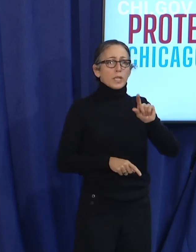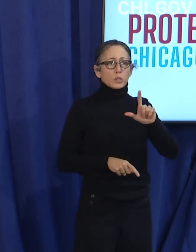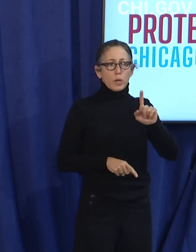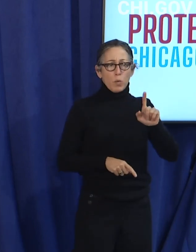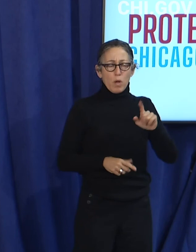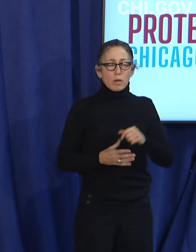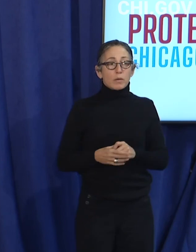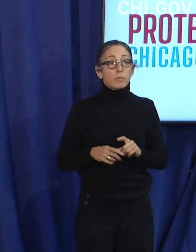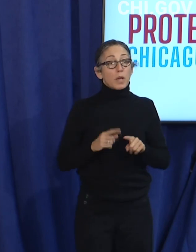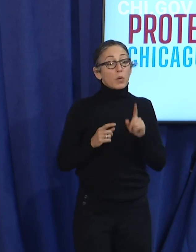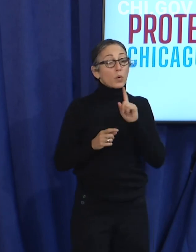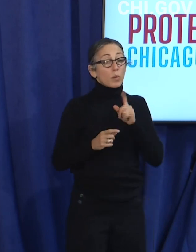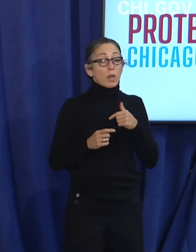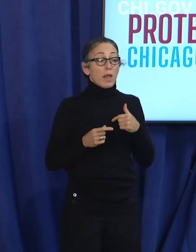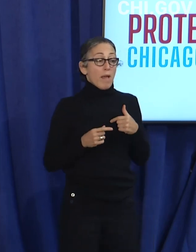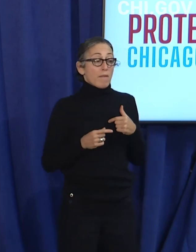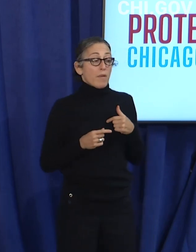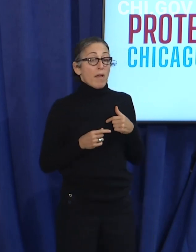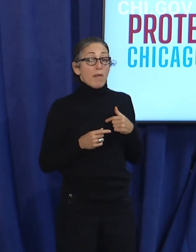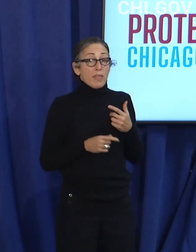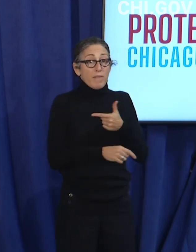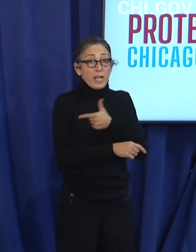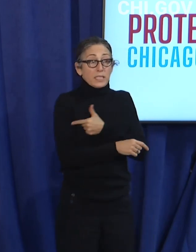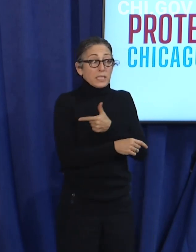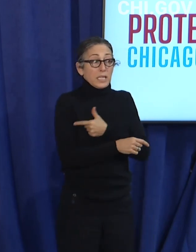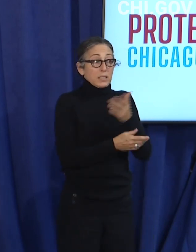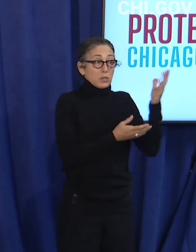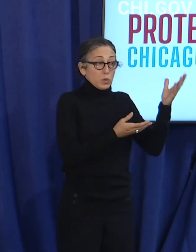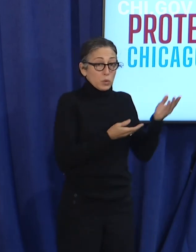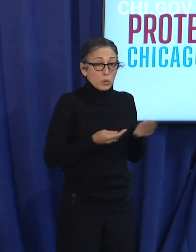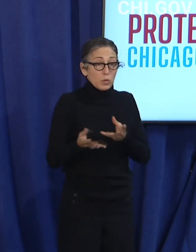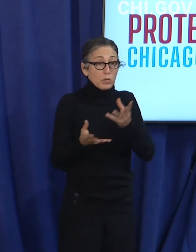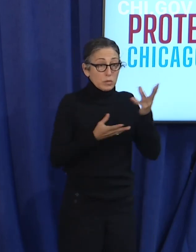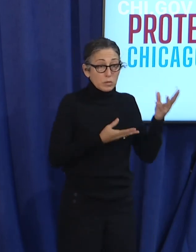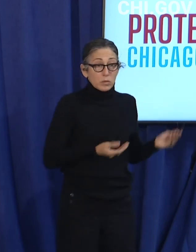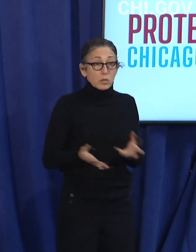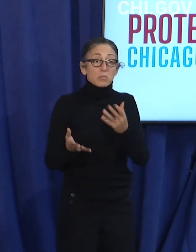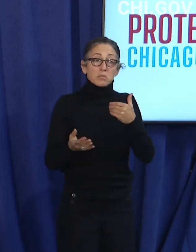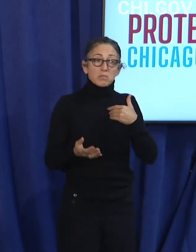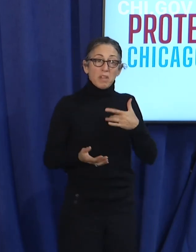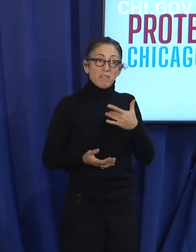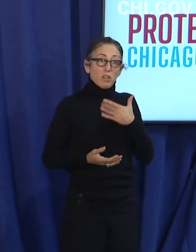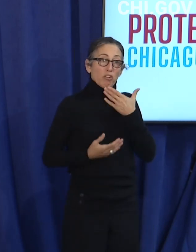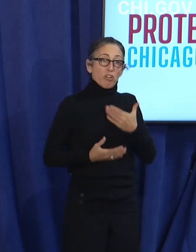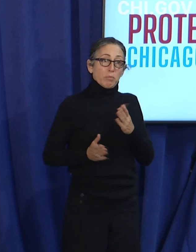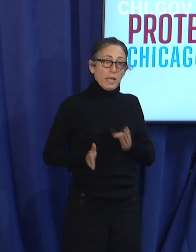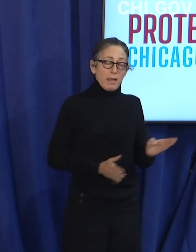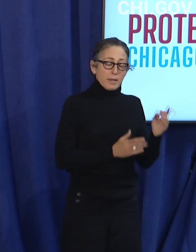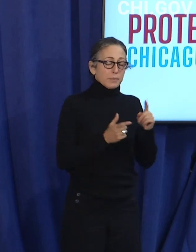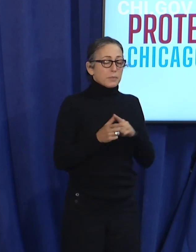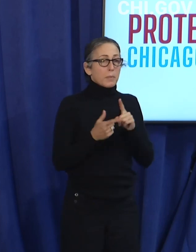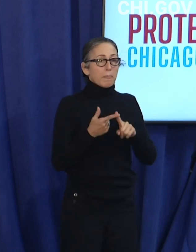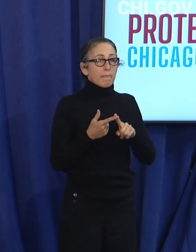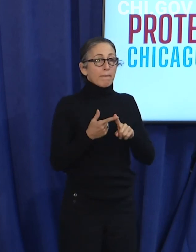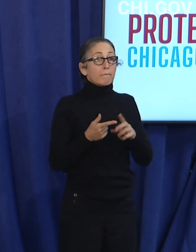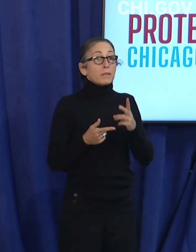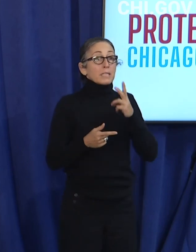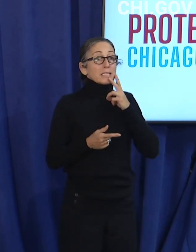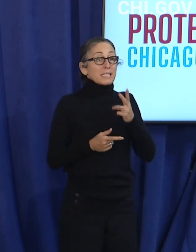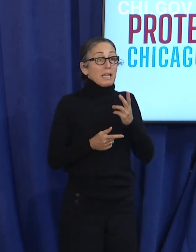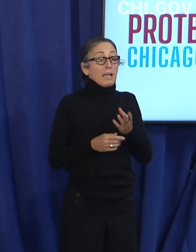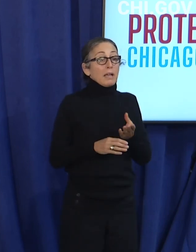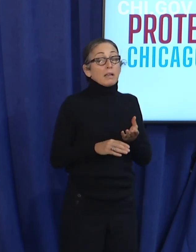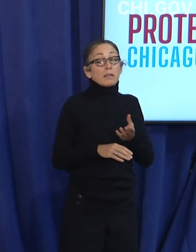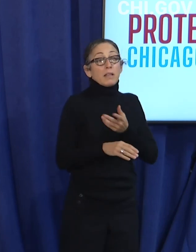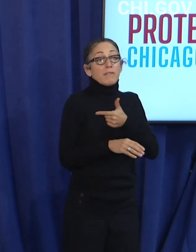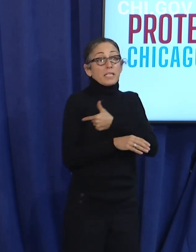of rolling vaccine out quickly and effectively, which I'm confident we have good plans to do, seeing good uptake of the vaccine, which I